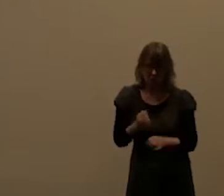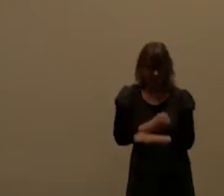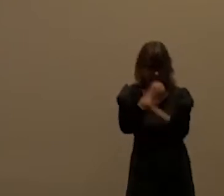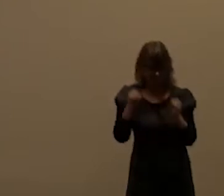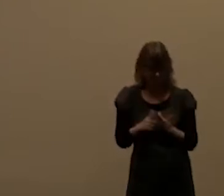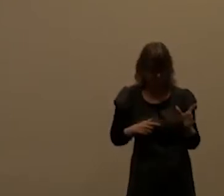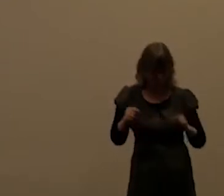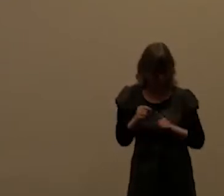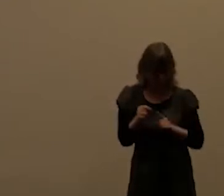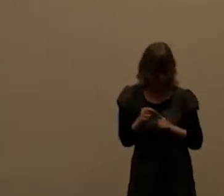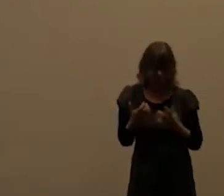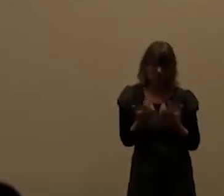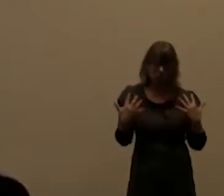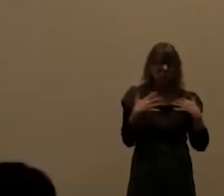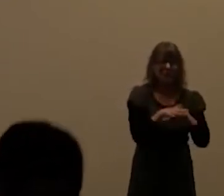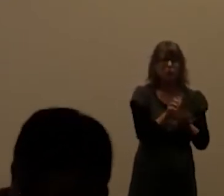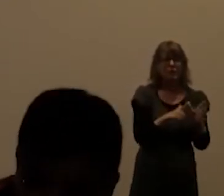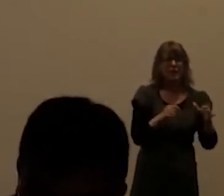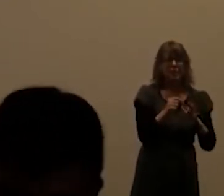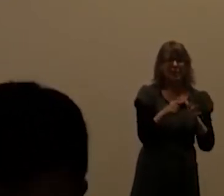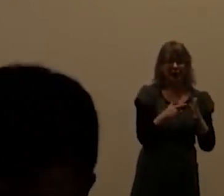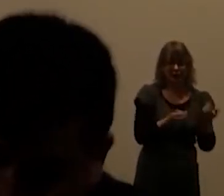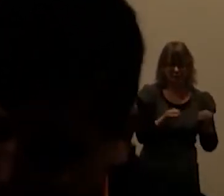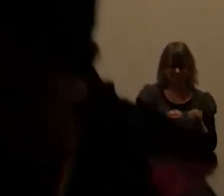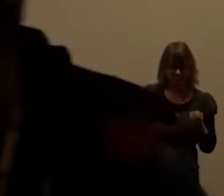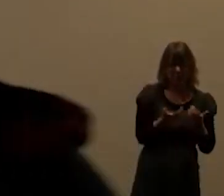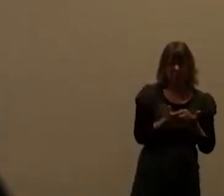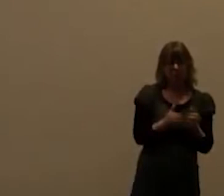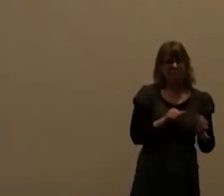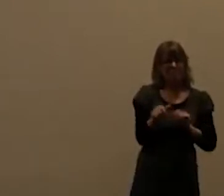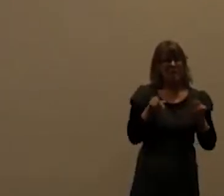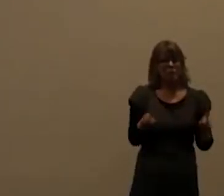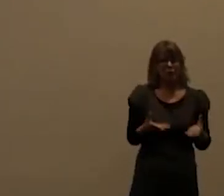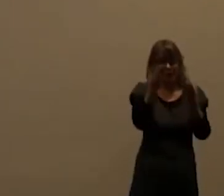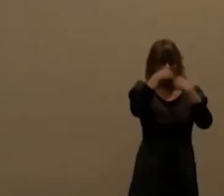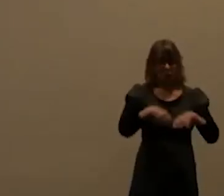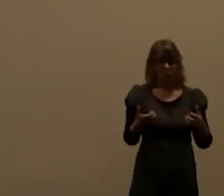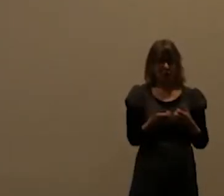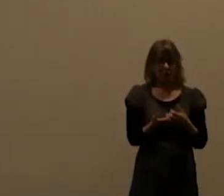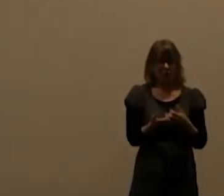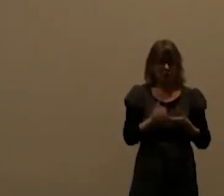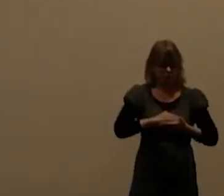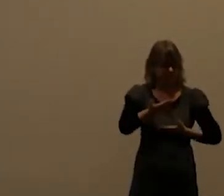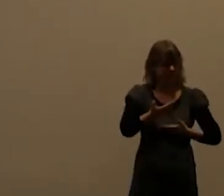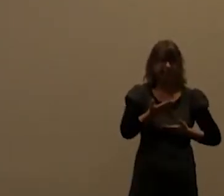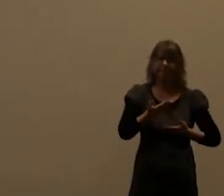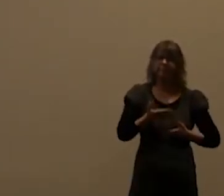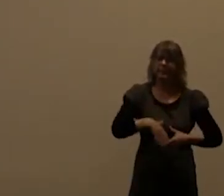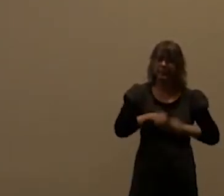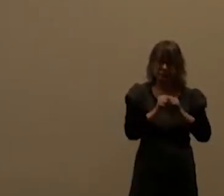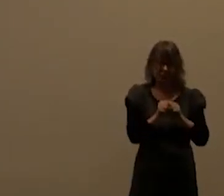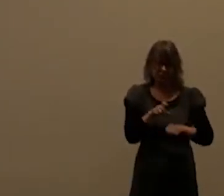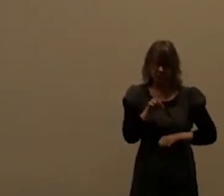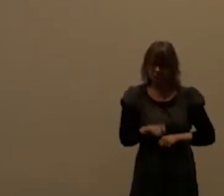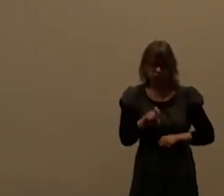integrate with API management. And then, of course, the easiest way and the best way to learn is just to get started, go to Dataverse for Teams, click